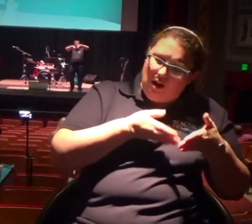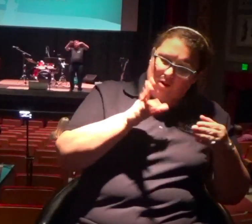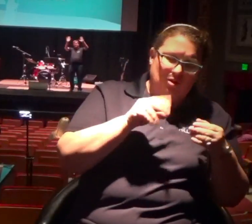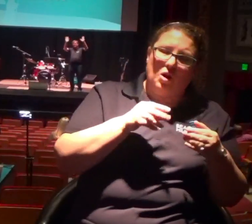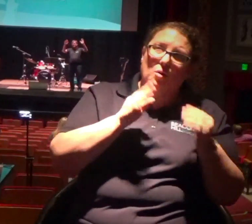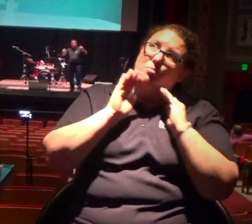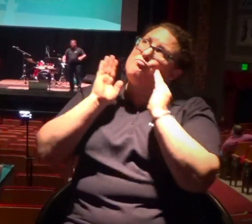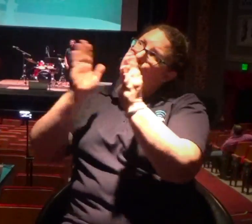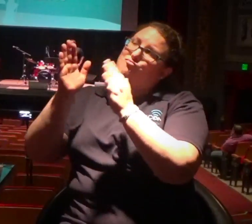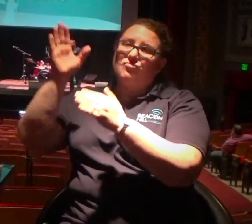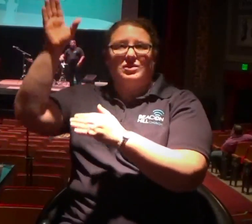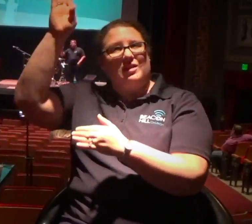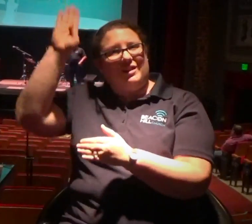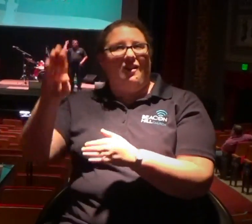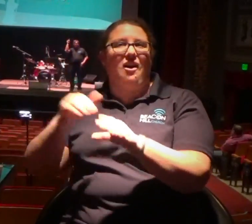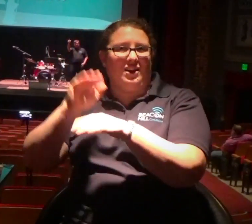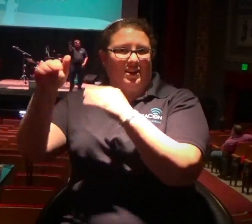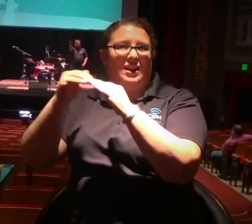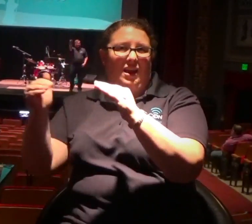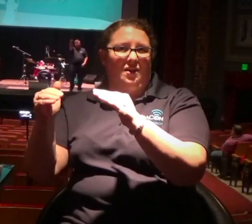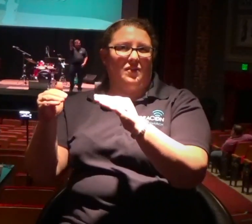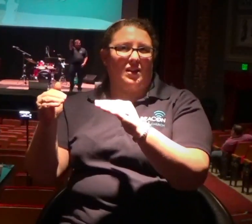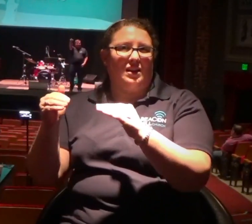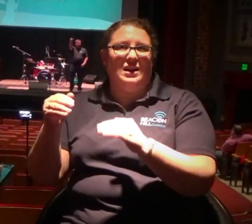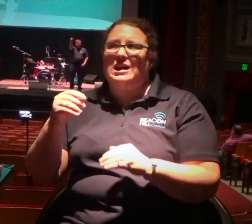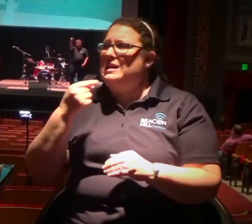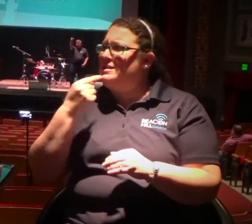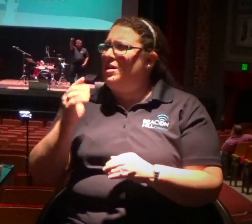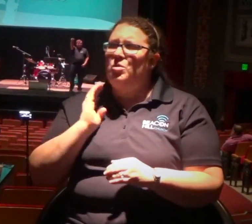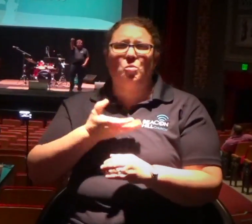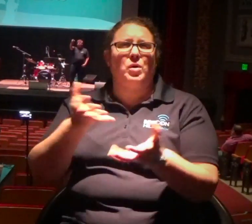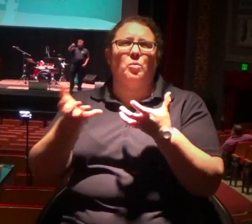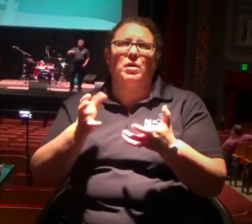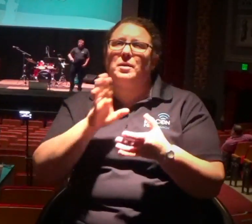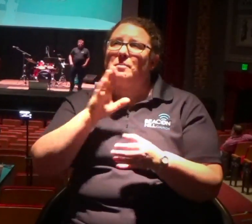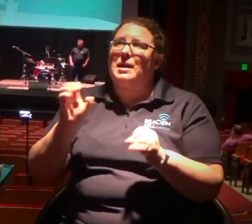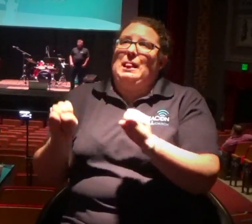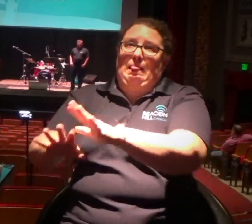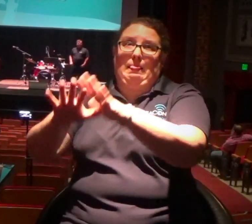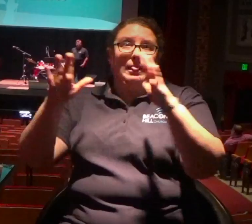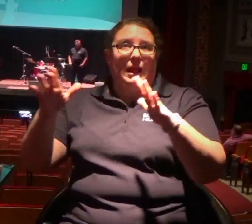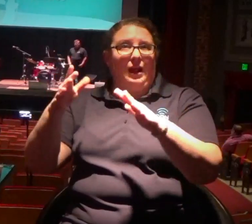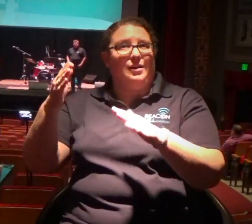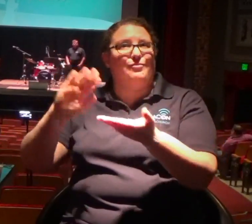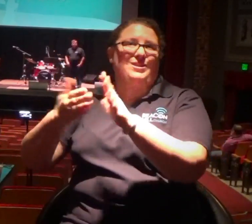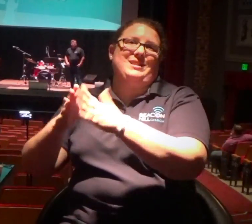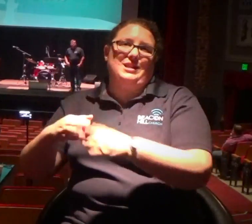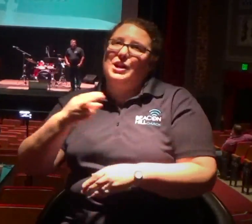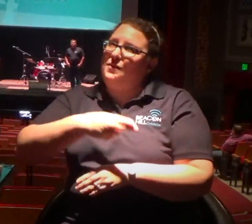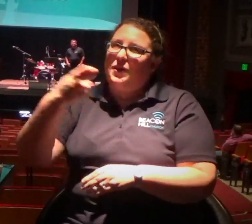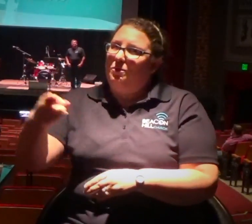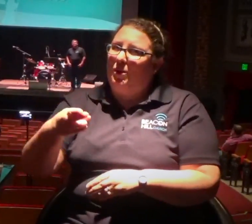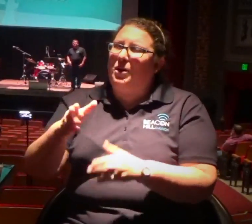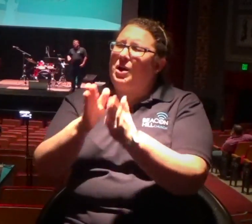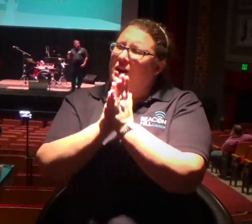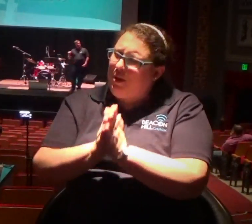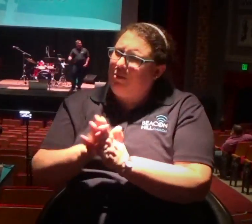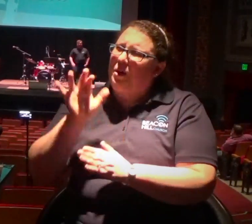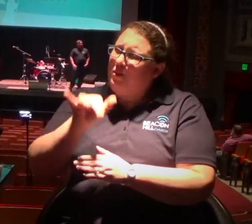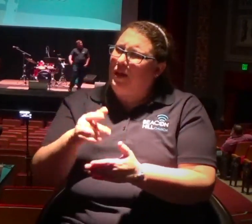the Beacon Theater, and we said, we want to be a beacon of light for the city of Hopewell. Amen. And I pray that's what we're doing. Pray that, yeah,